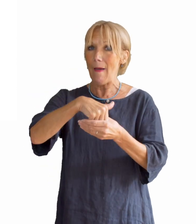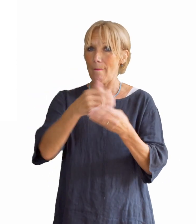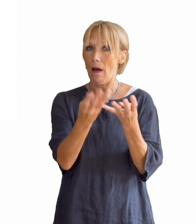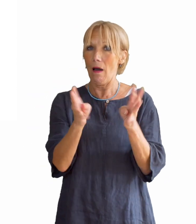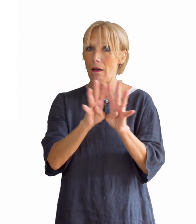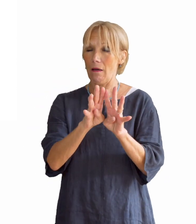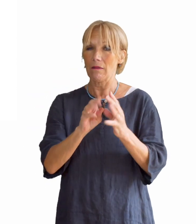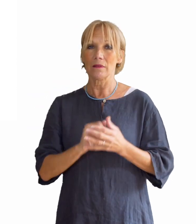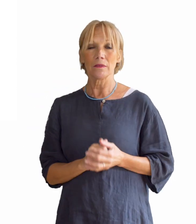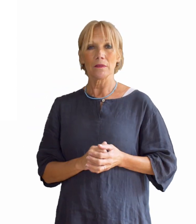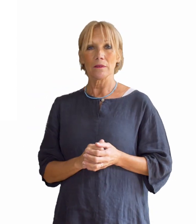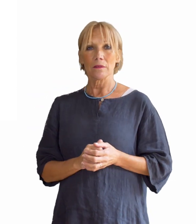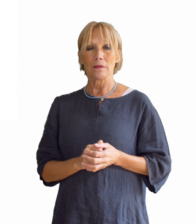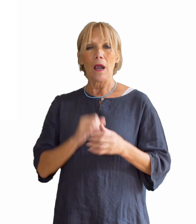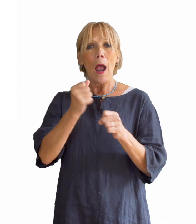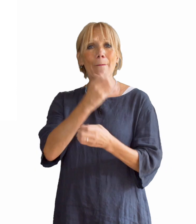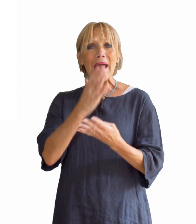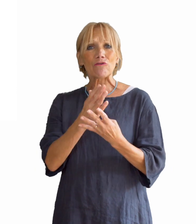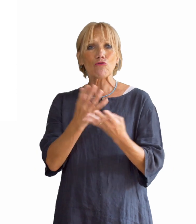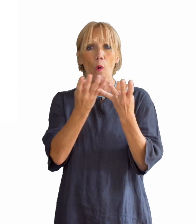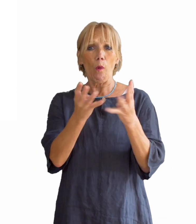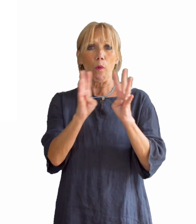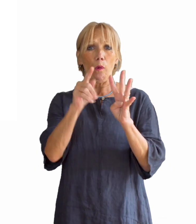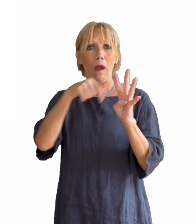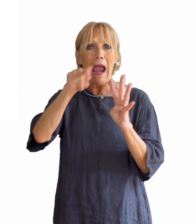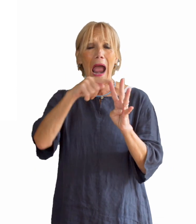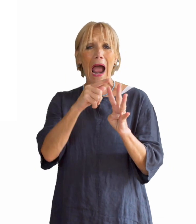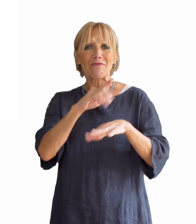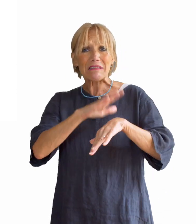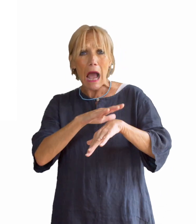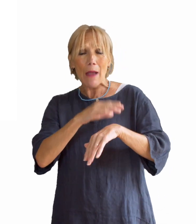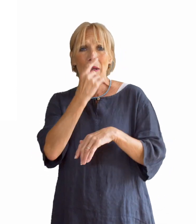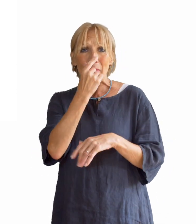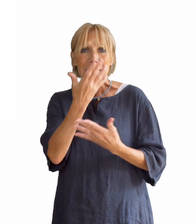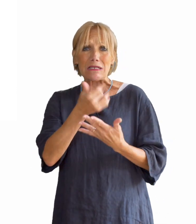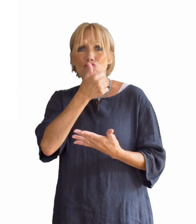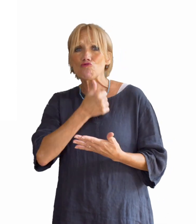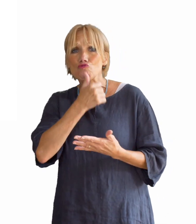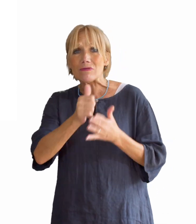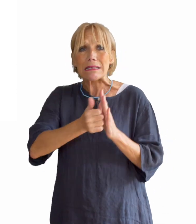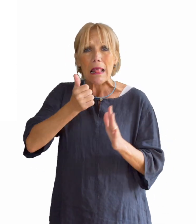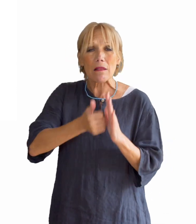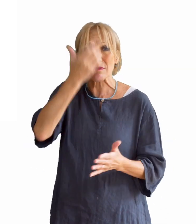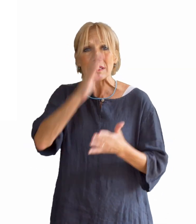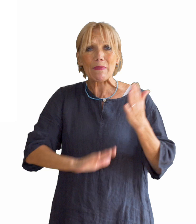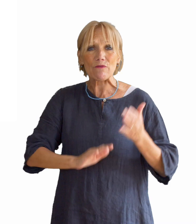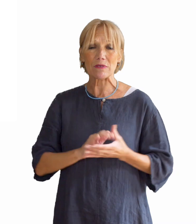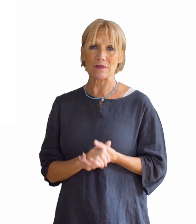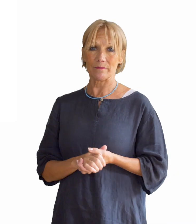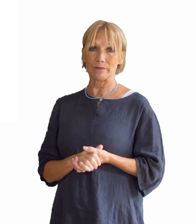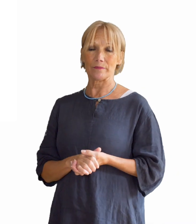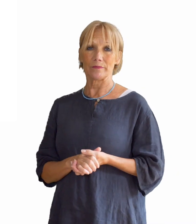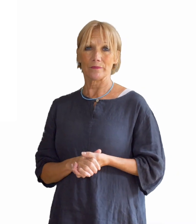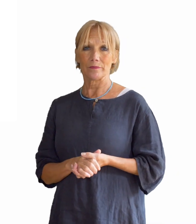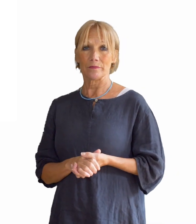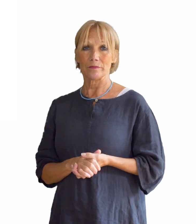Ensure the members of any trustee or governance board have the time and capacity to apply their skills and experience.